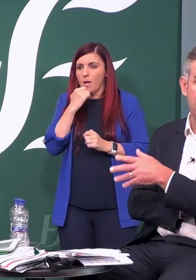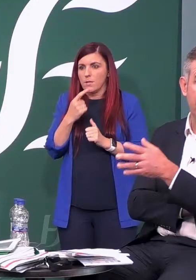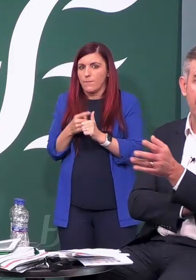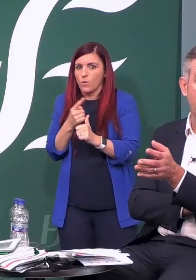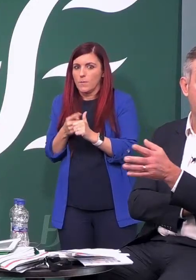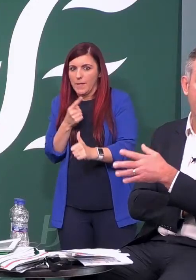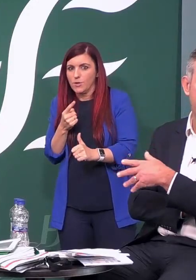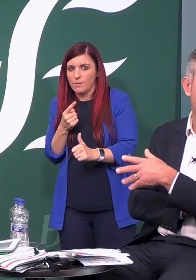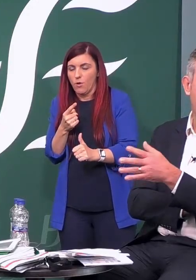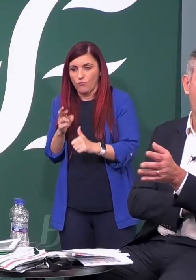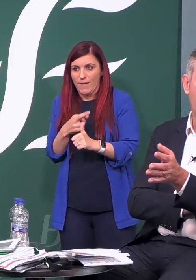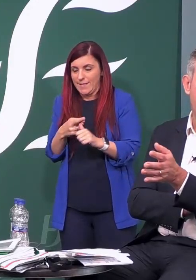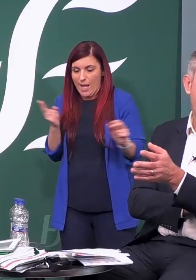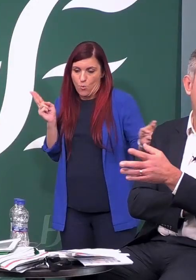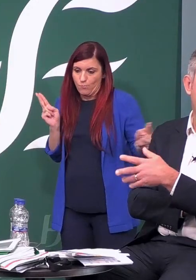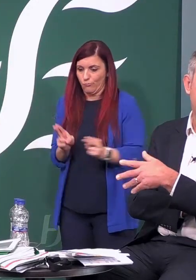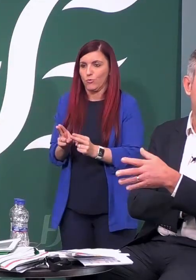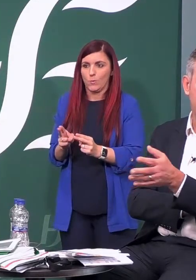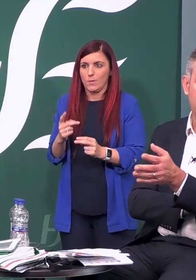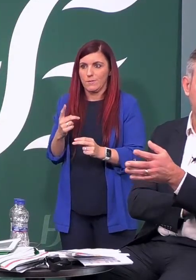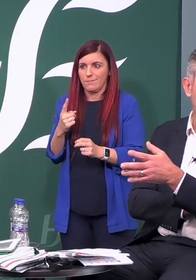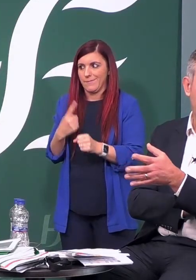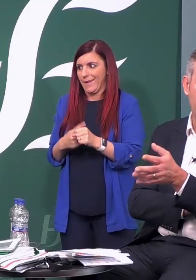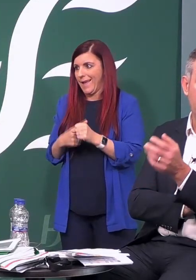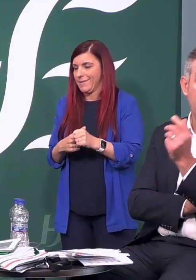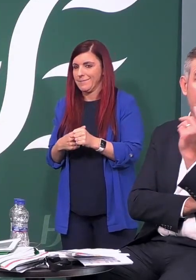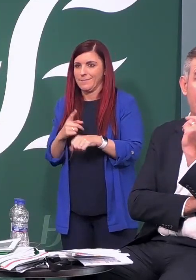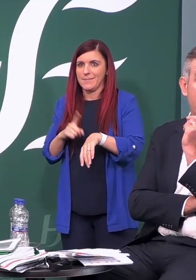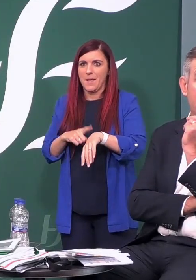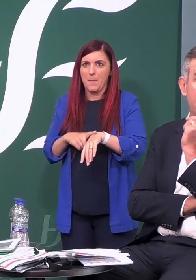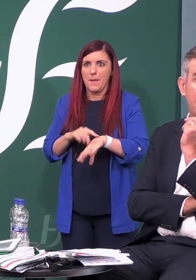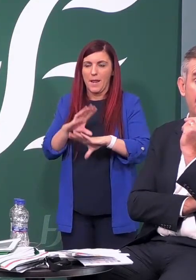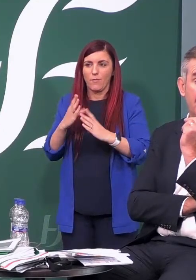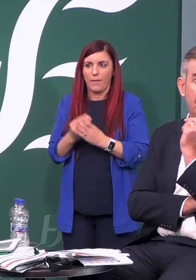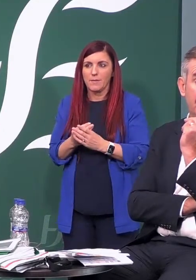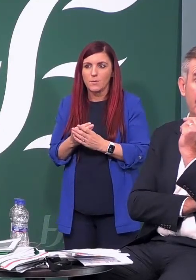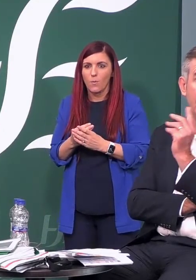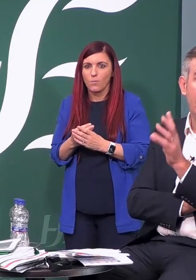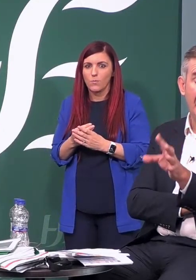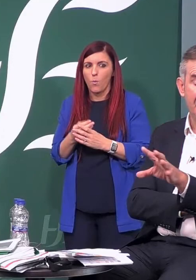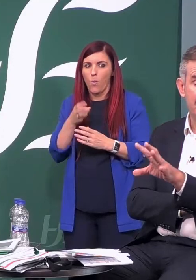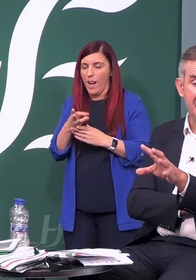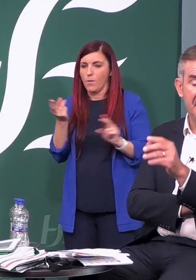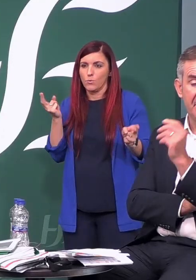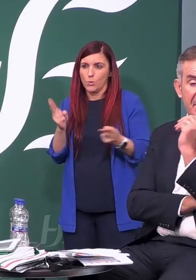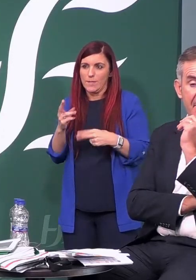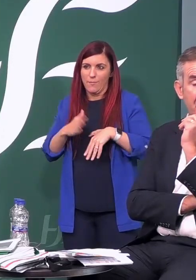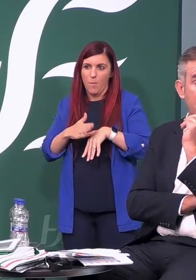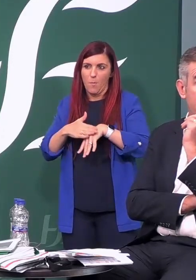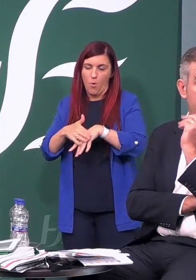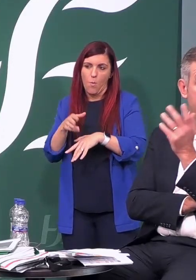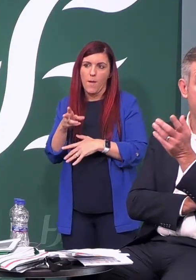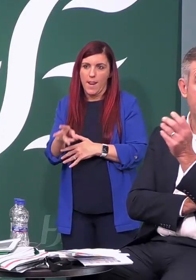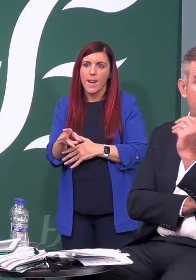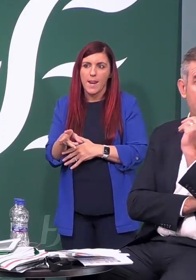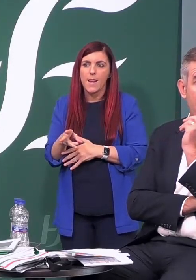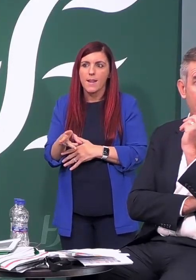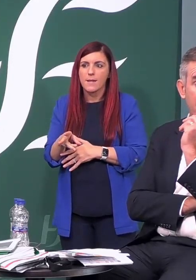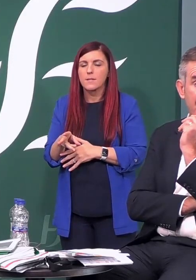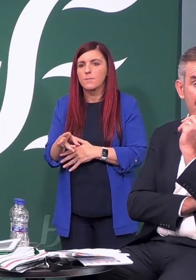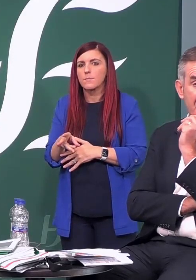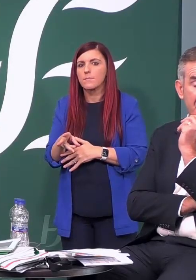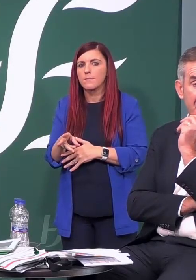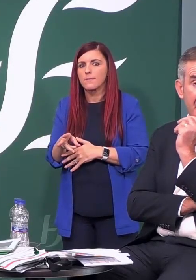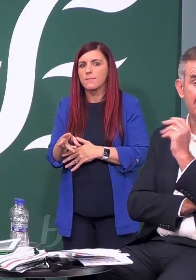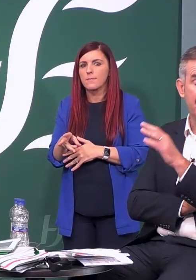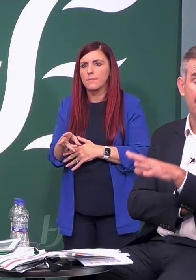this week has already brought that way back into the 2s and will probably even drop even further. So that was a sort of temporary blip, if you like, for